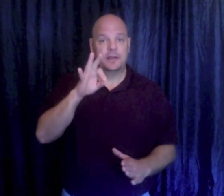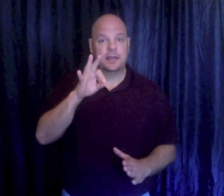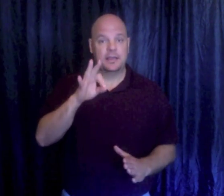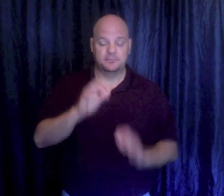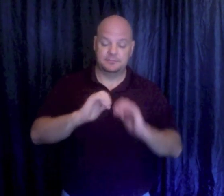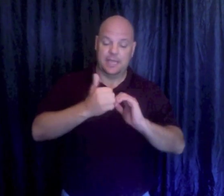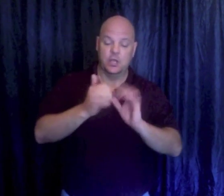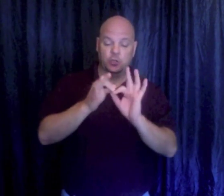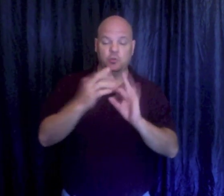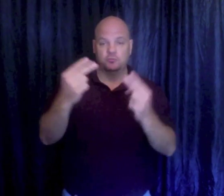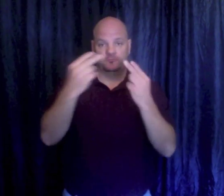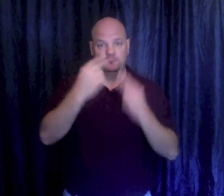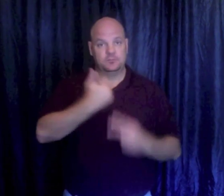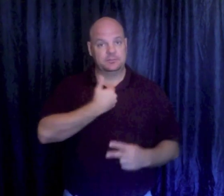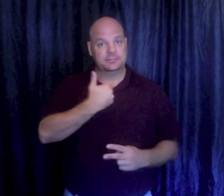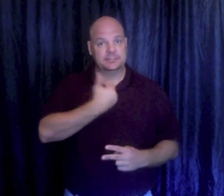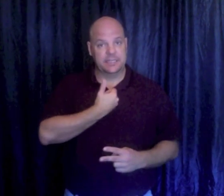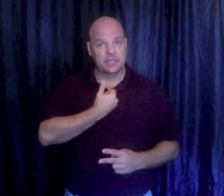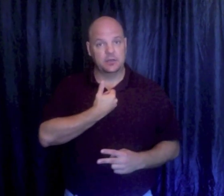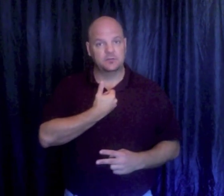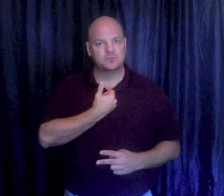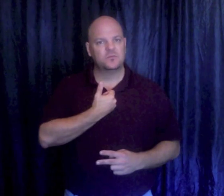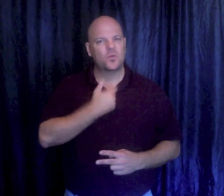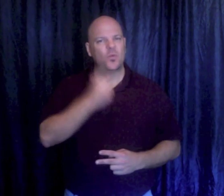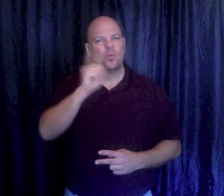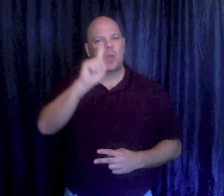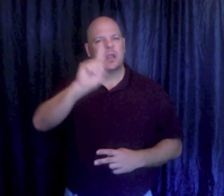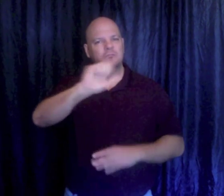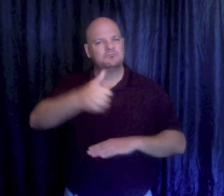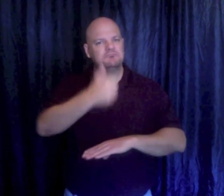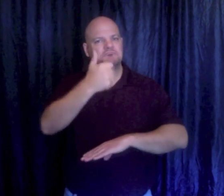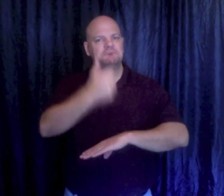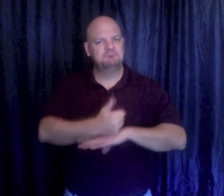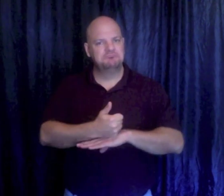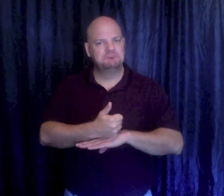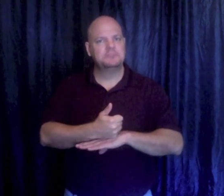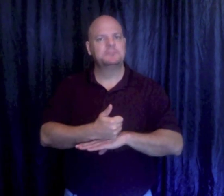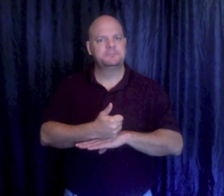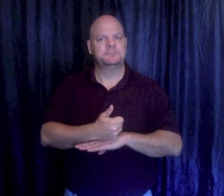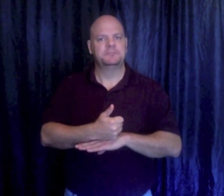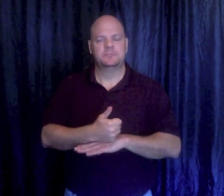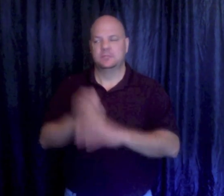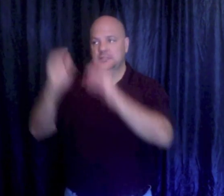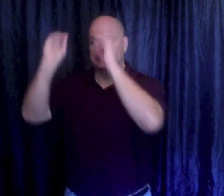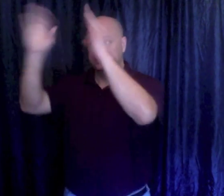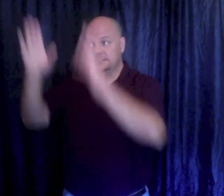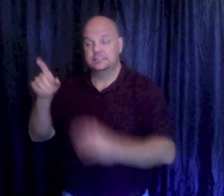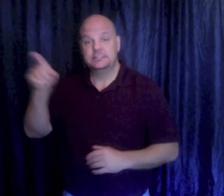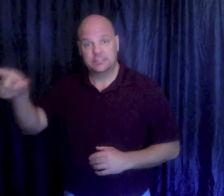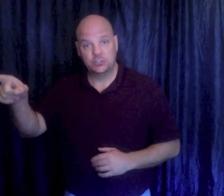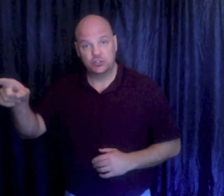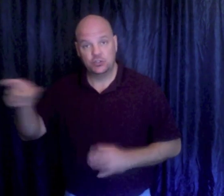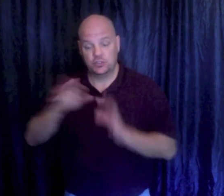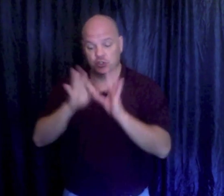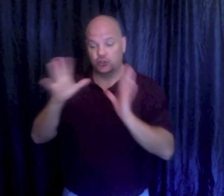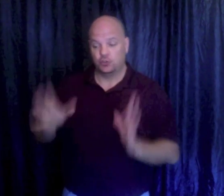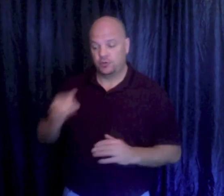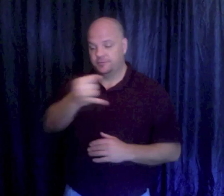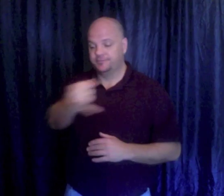themselves, that the boundary is really not between the interpreter and the student, as we've seen at